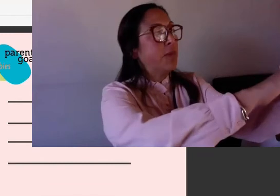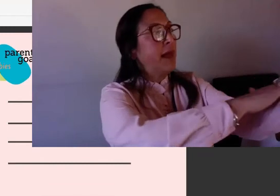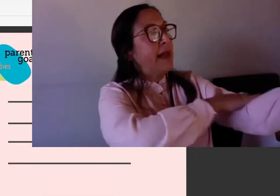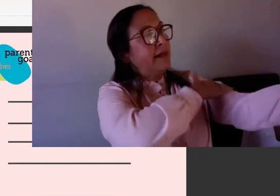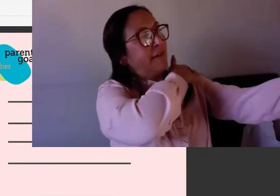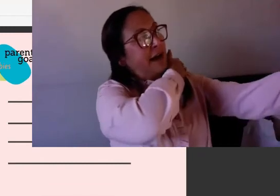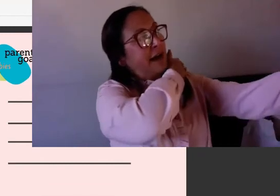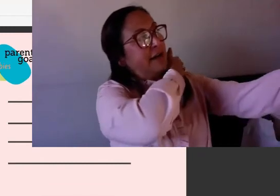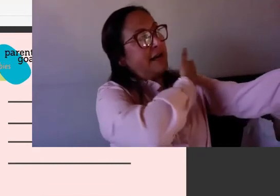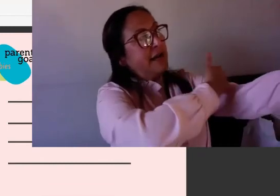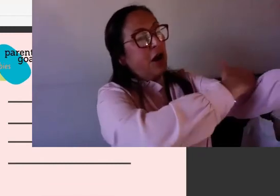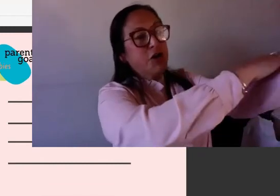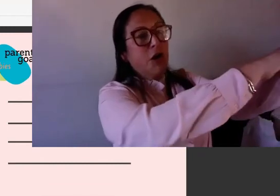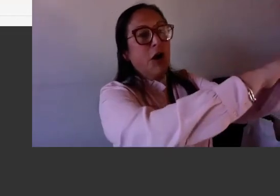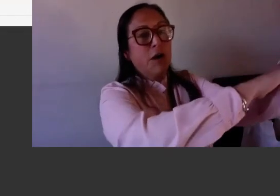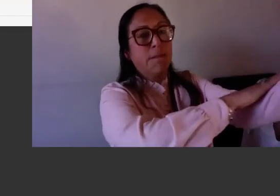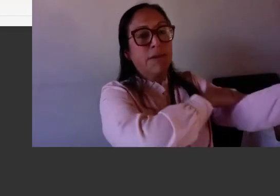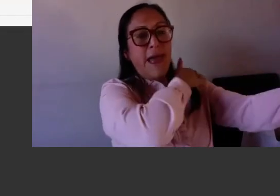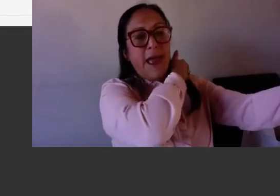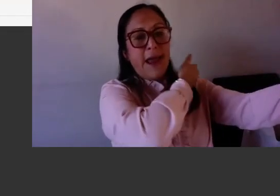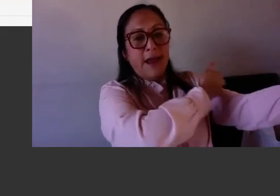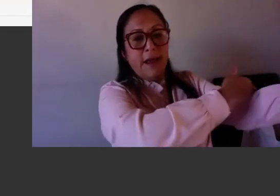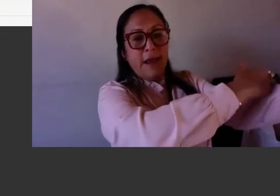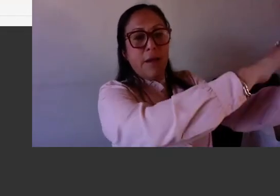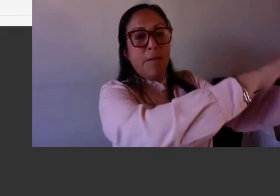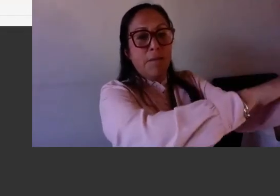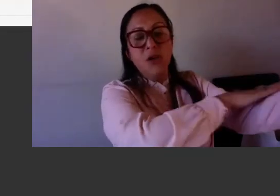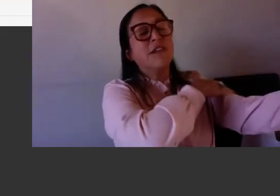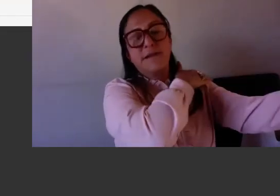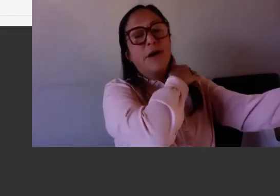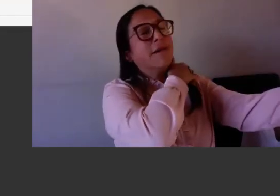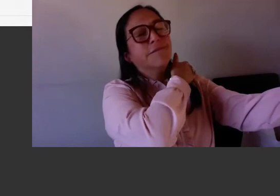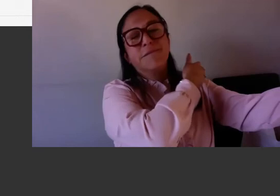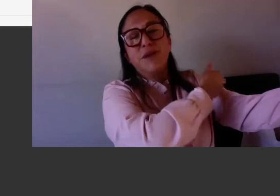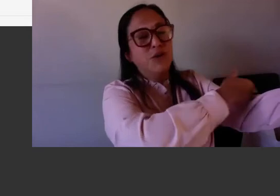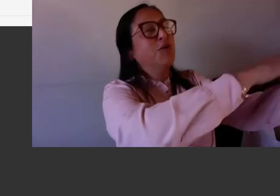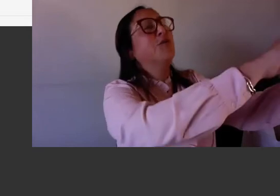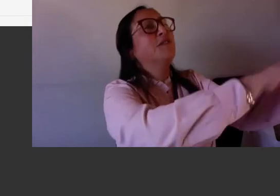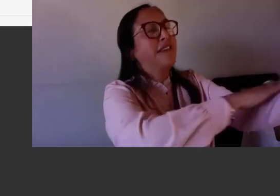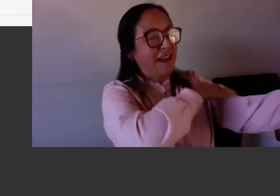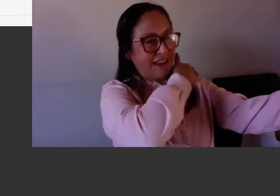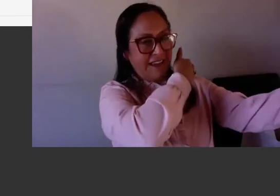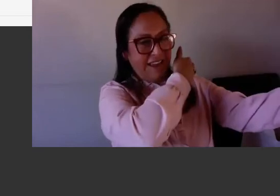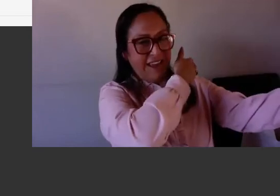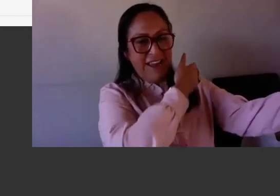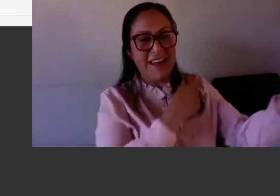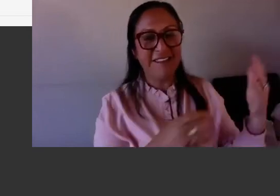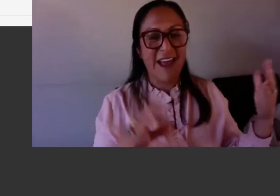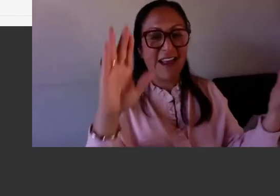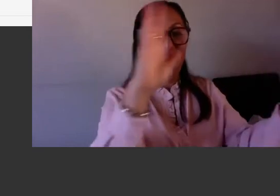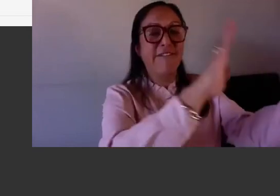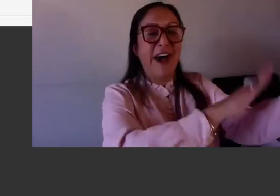you're playing the violin on your arm. Play. Music, sorry. Music